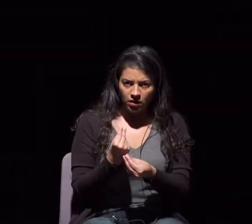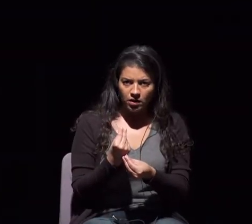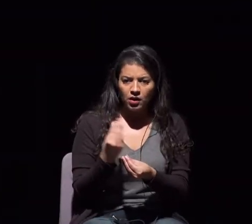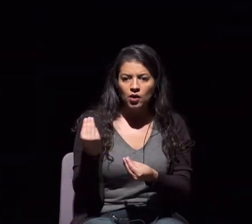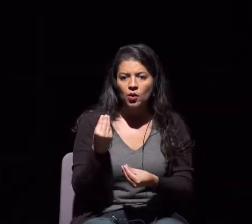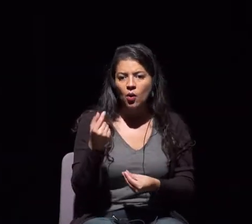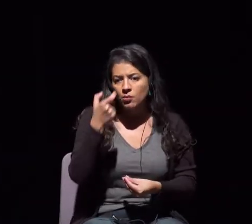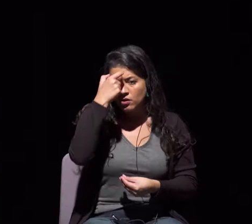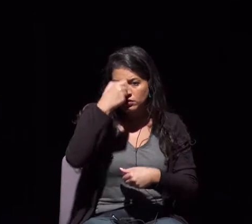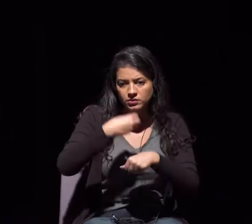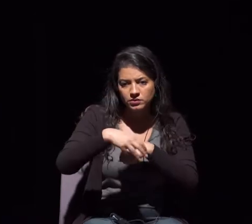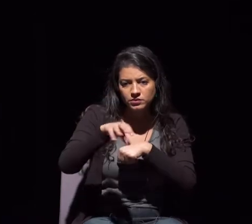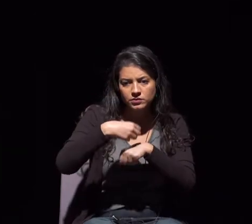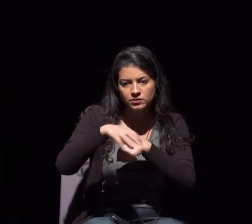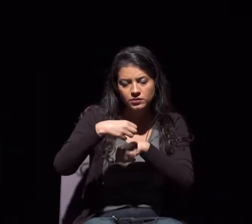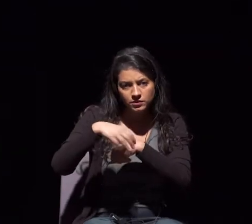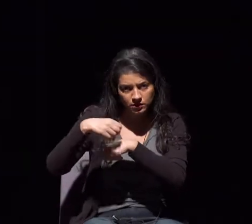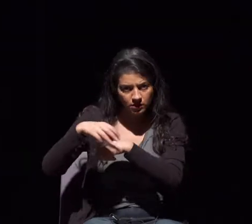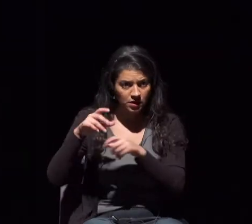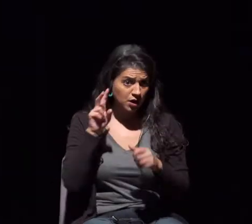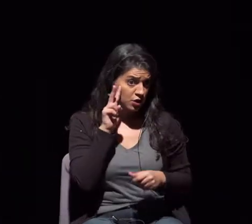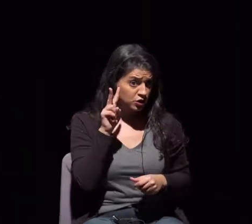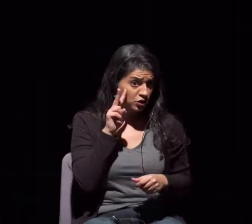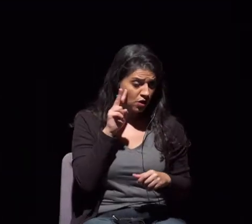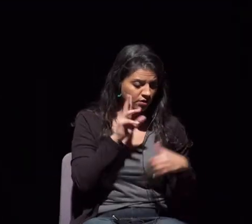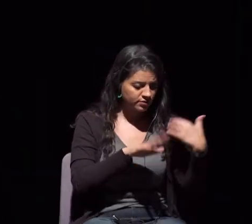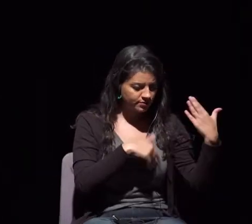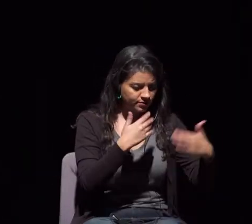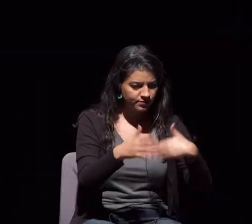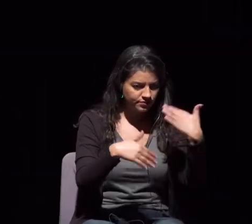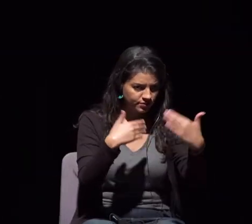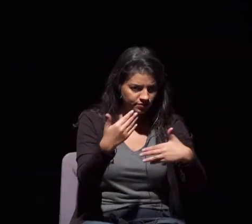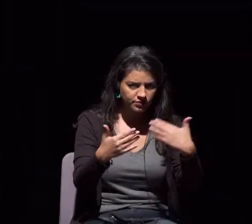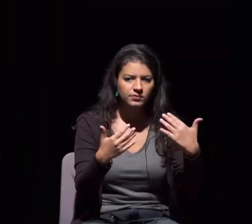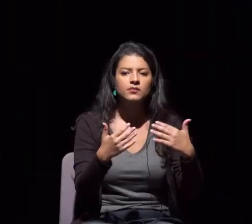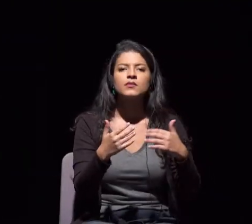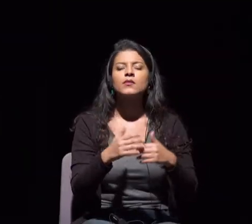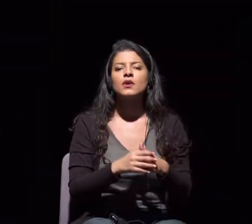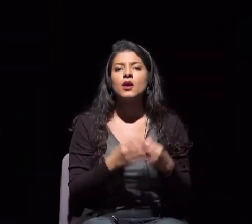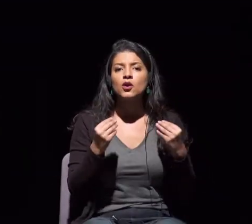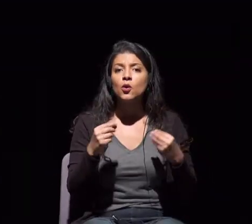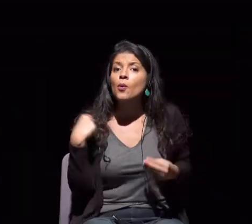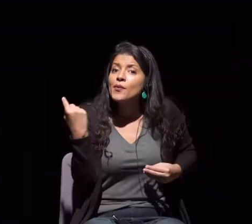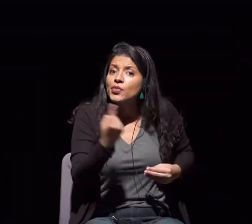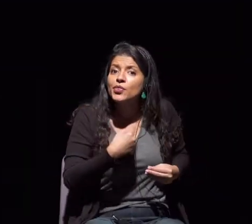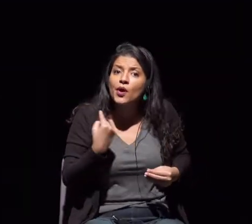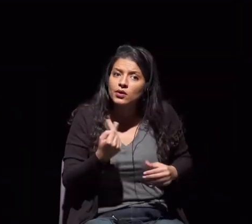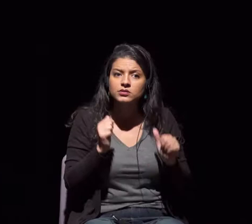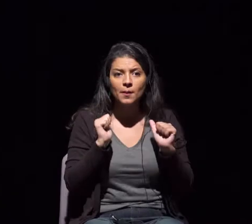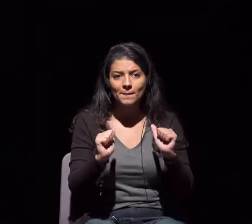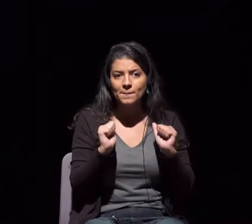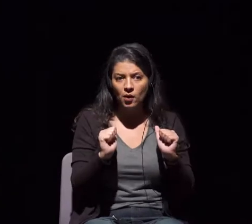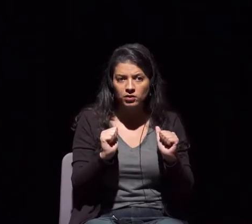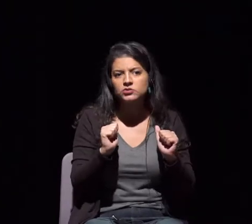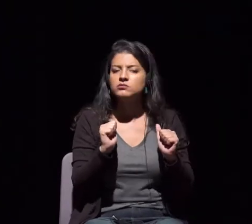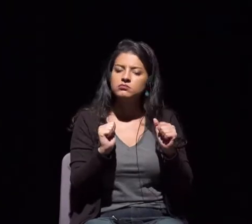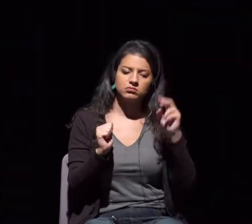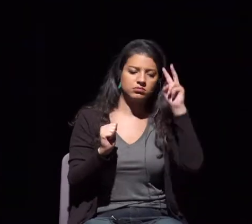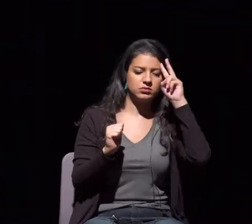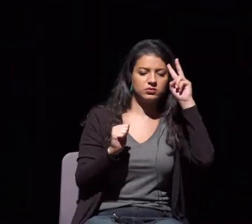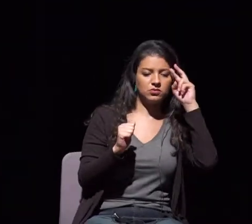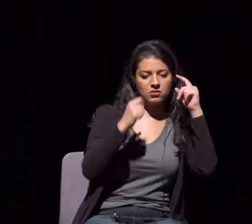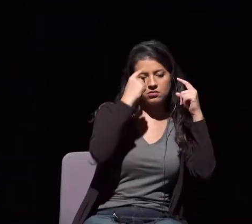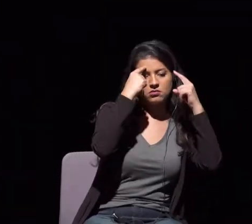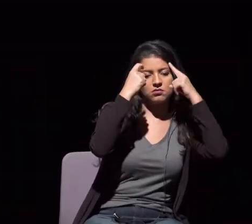how the histories evolve and how we create our own histories, that it was important for him to make a statement